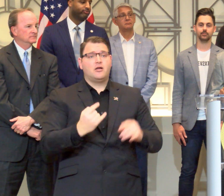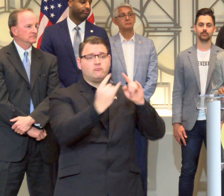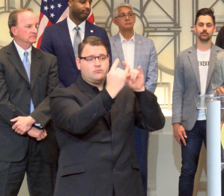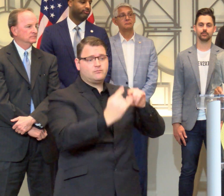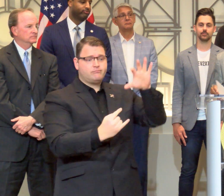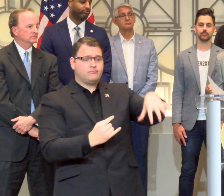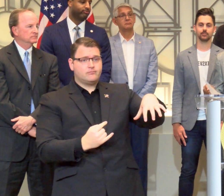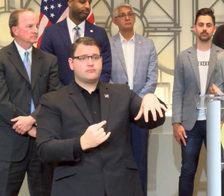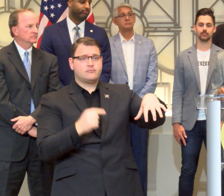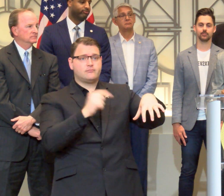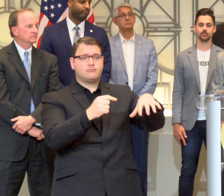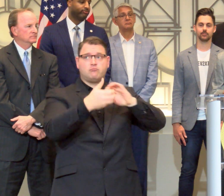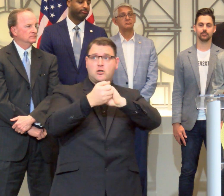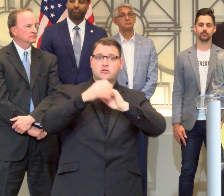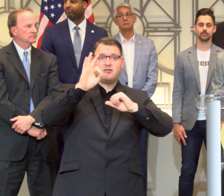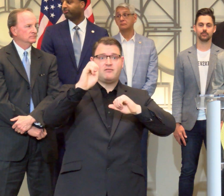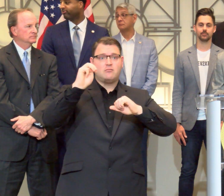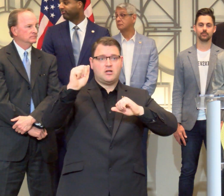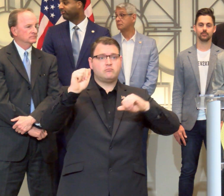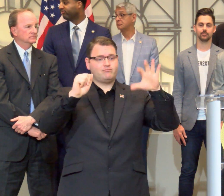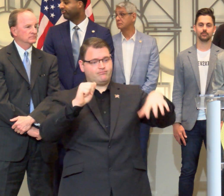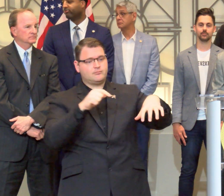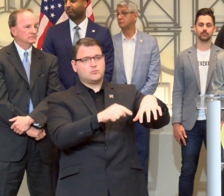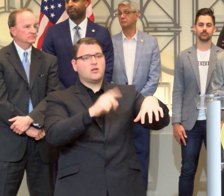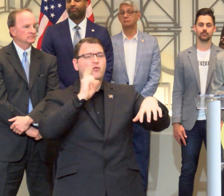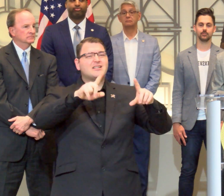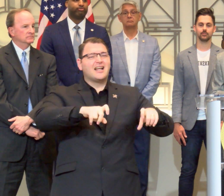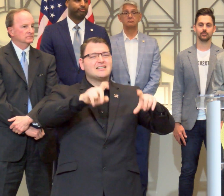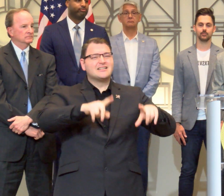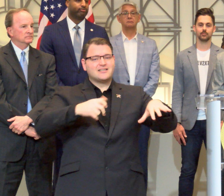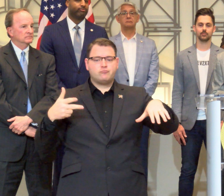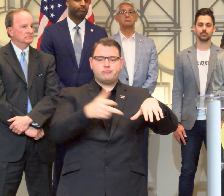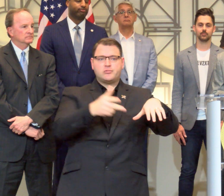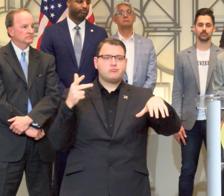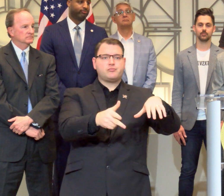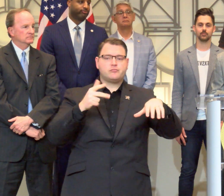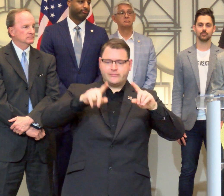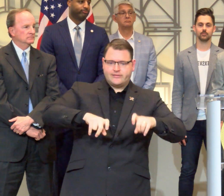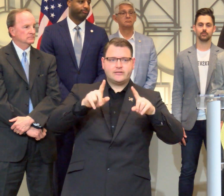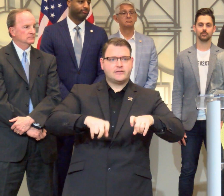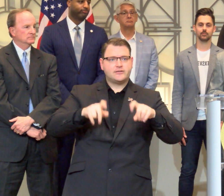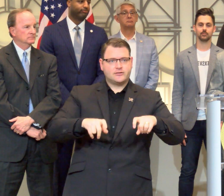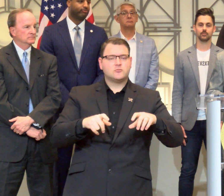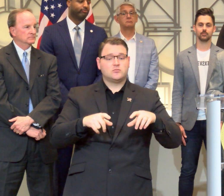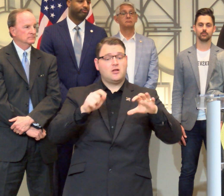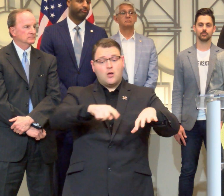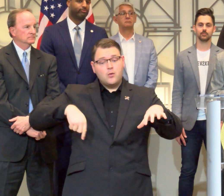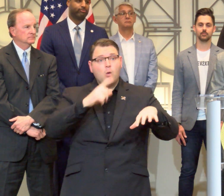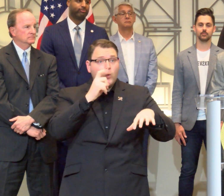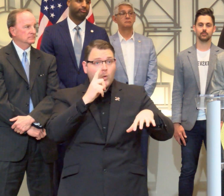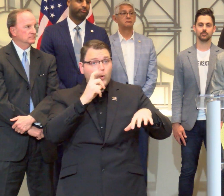in partnership with FEMA. That will take place on tomorrow. The immediate focus will be on testing first